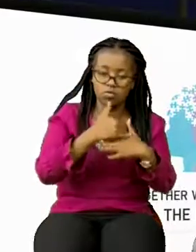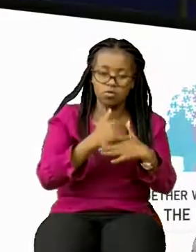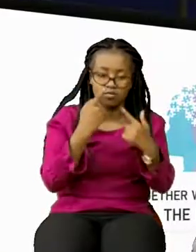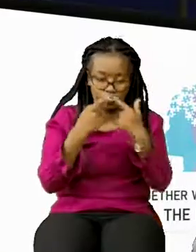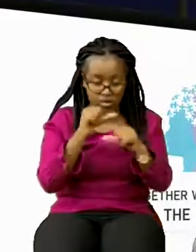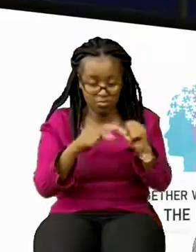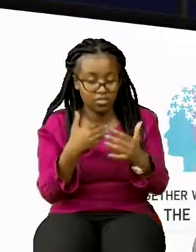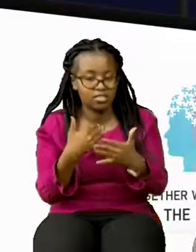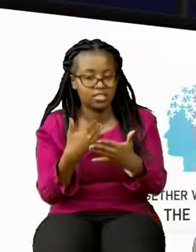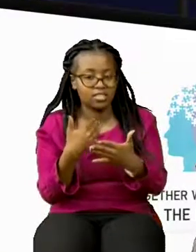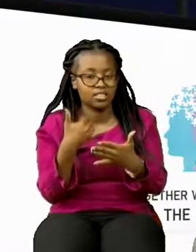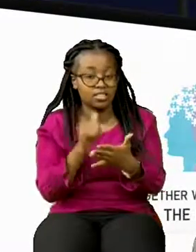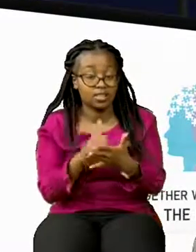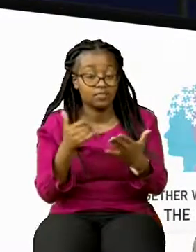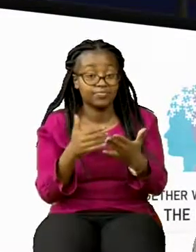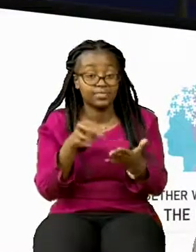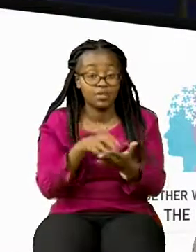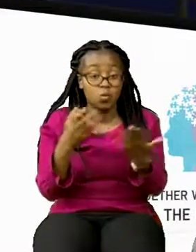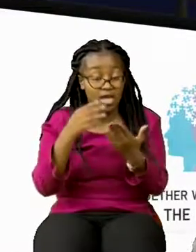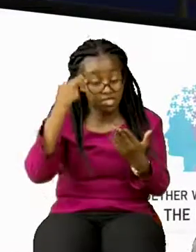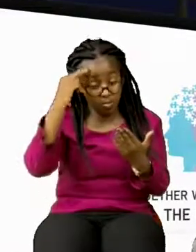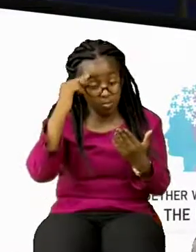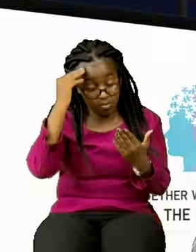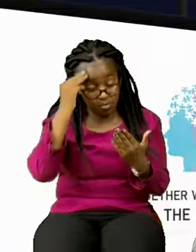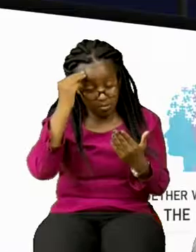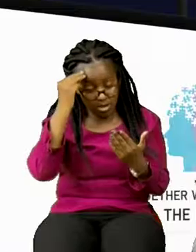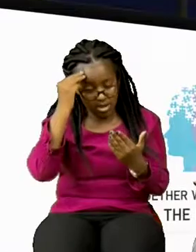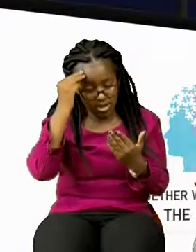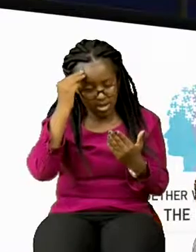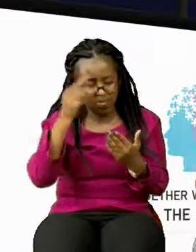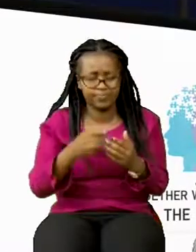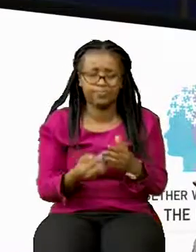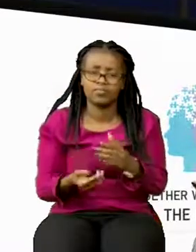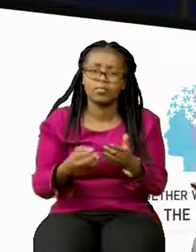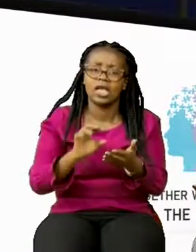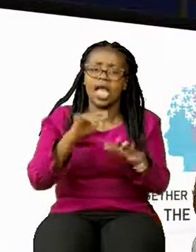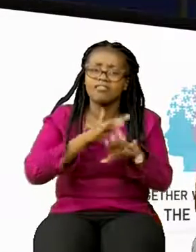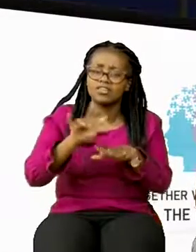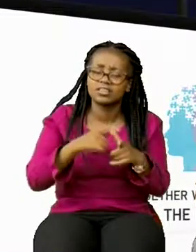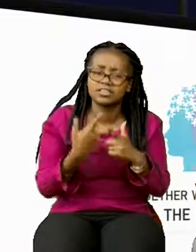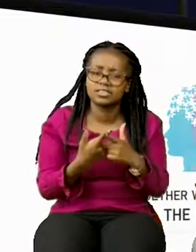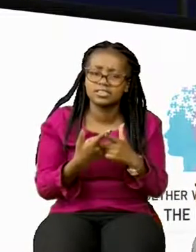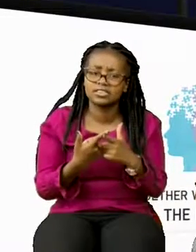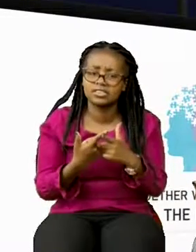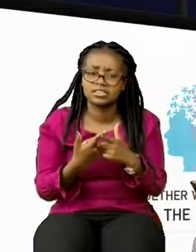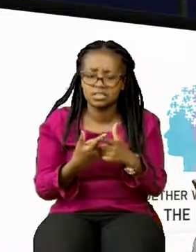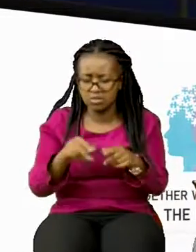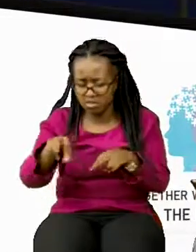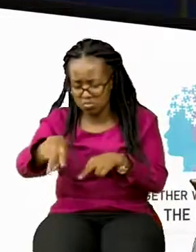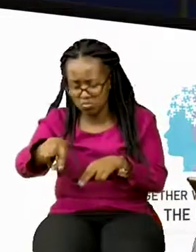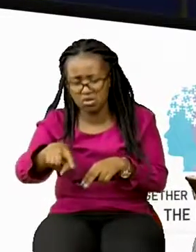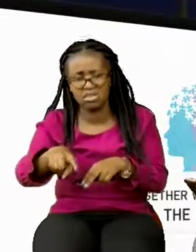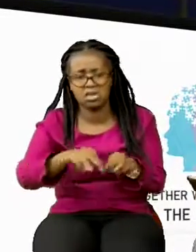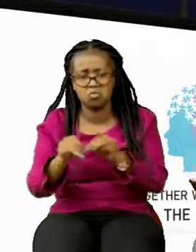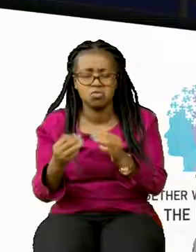that. It is a disorder where the brain gets affected, and in turn, the mobility of a child also gets